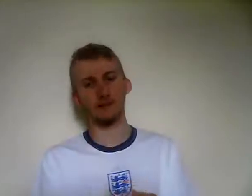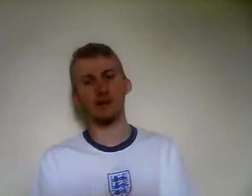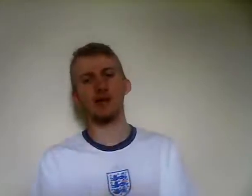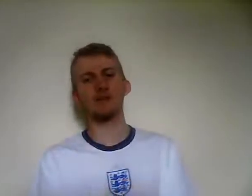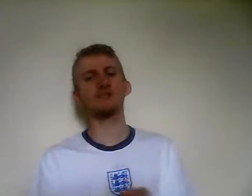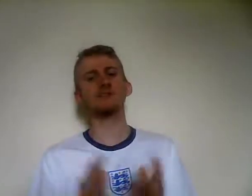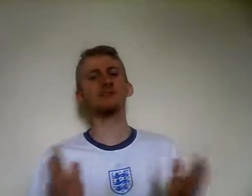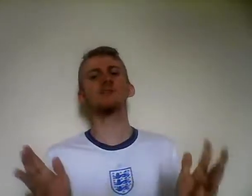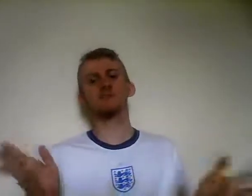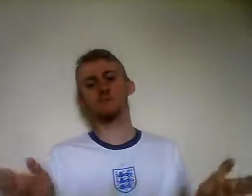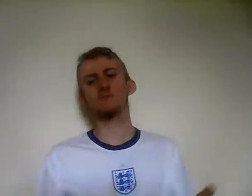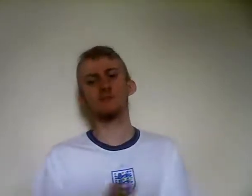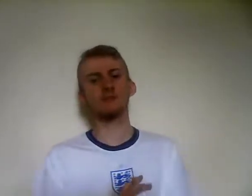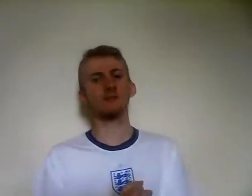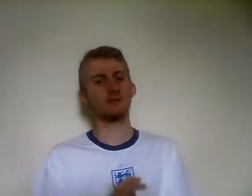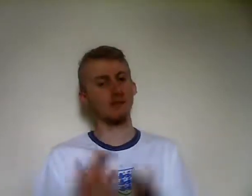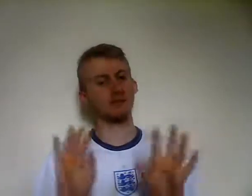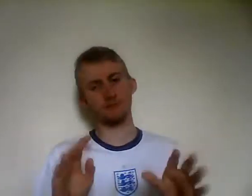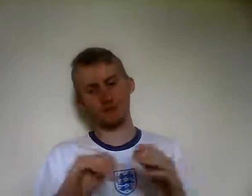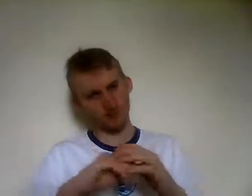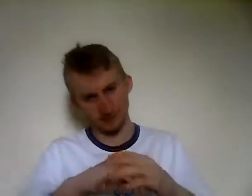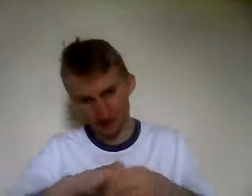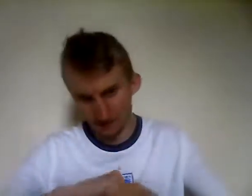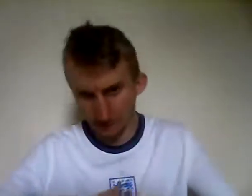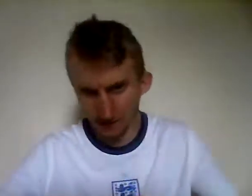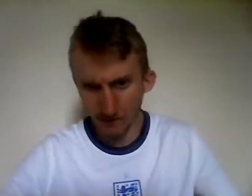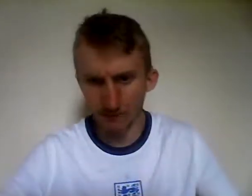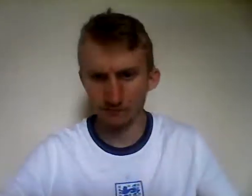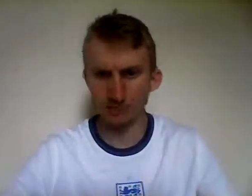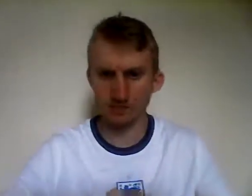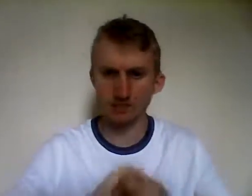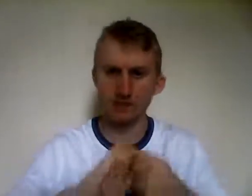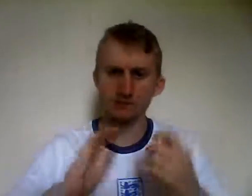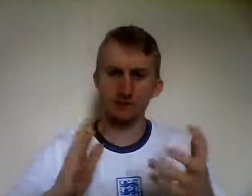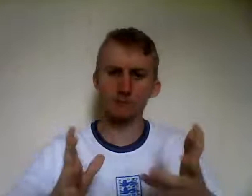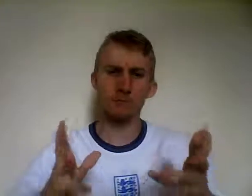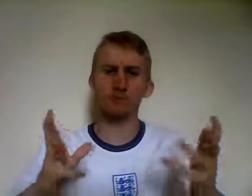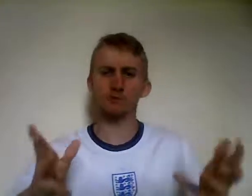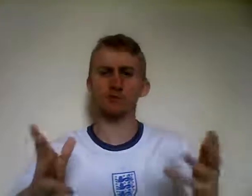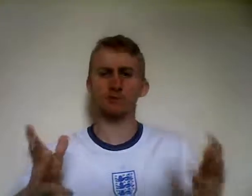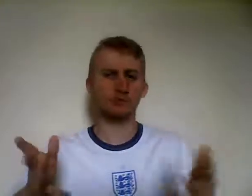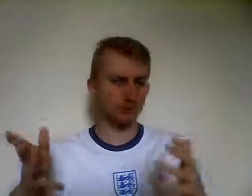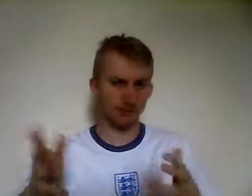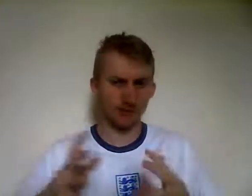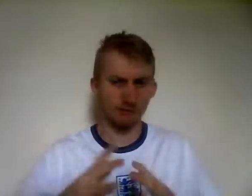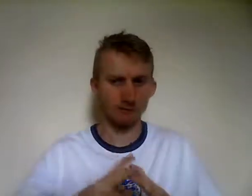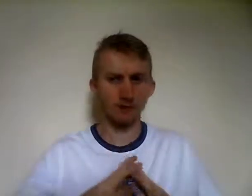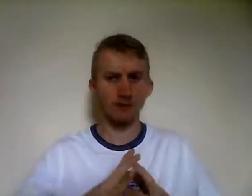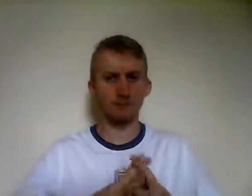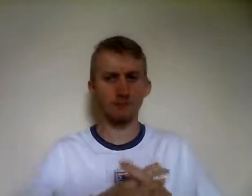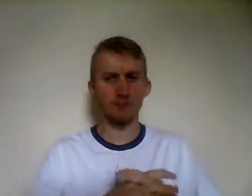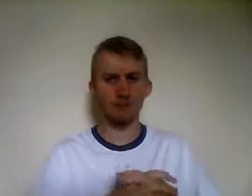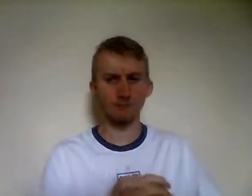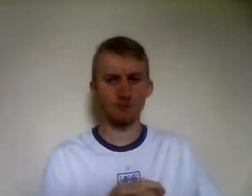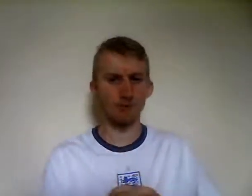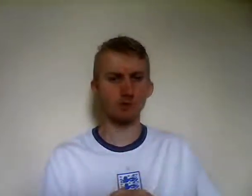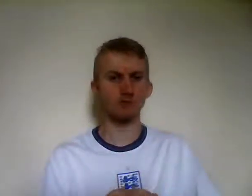and finishing a comfortably 10th place finish. And the club caused controversy, however, by banning a reporter from